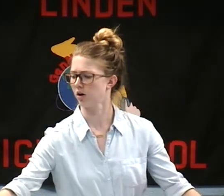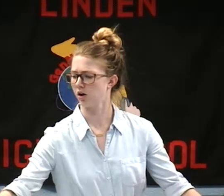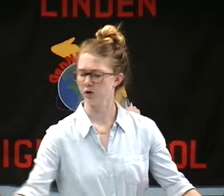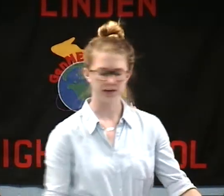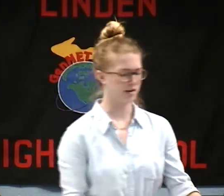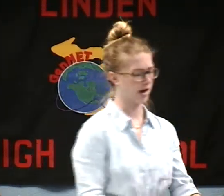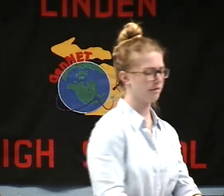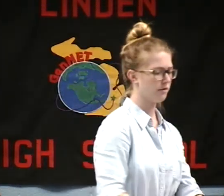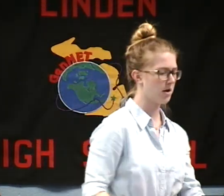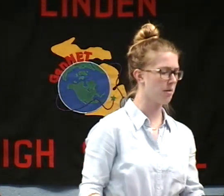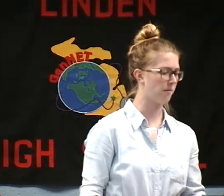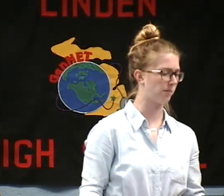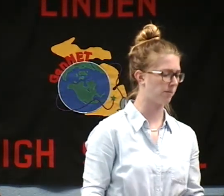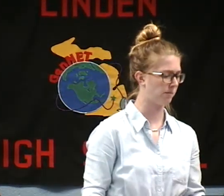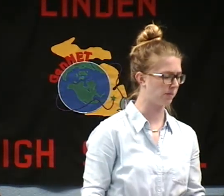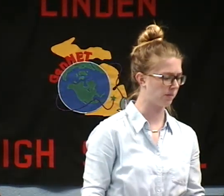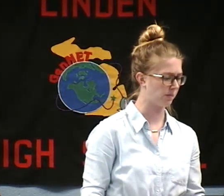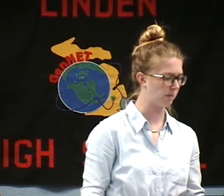You guys alive over there?